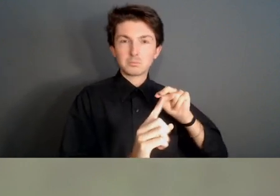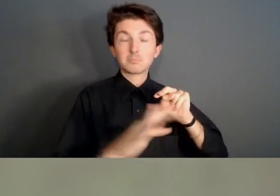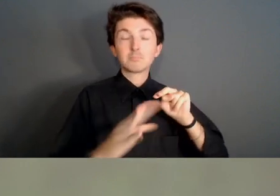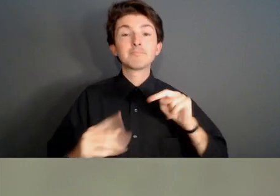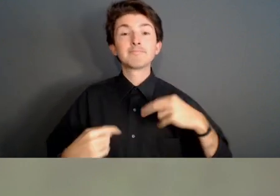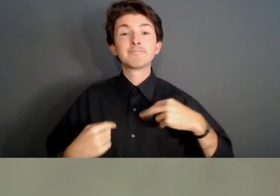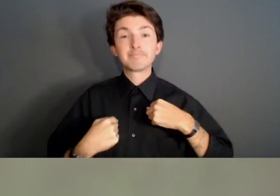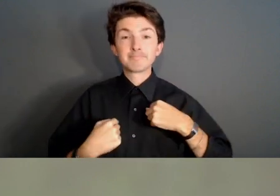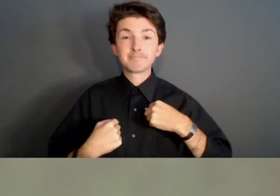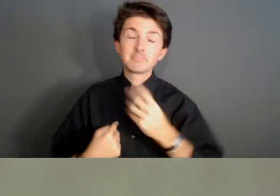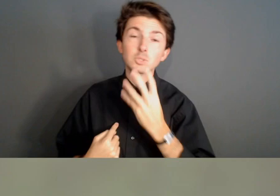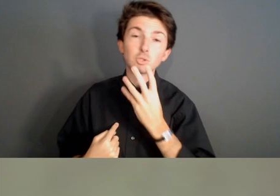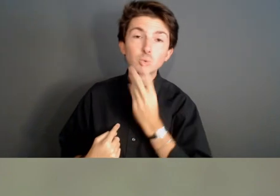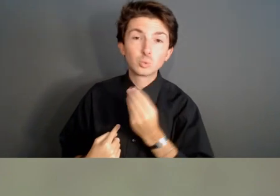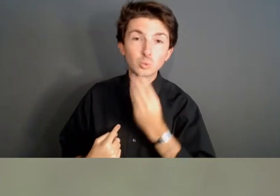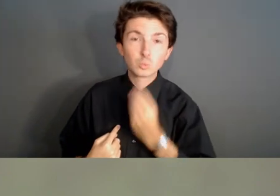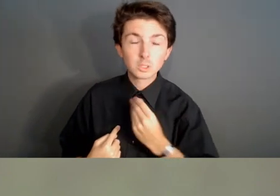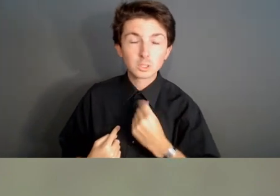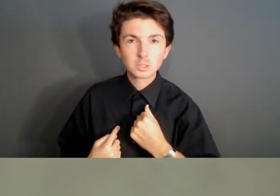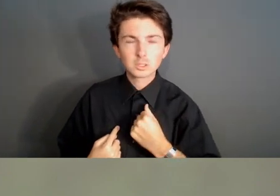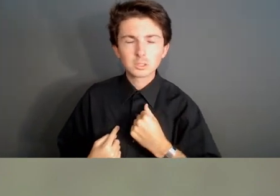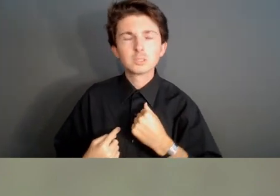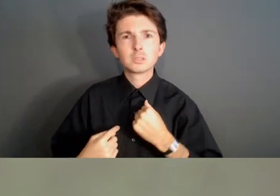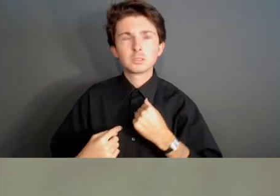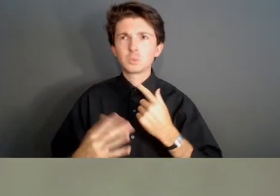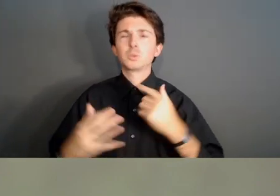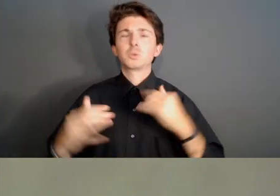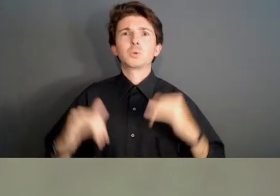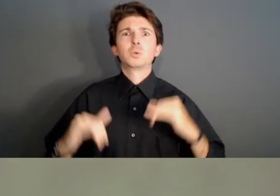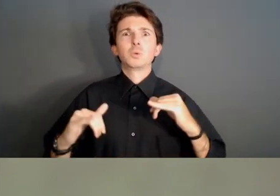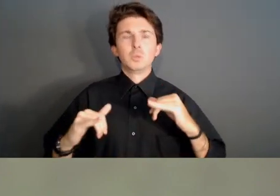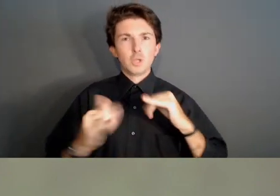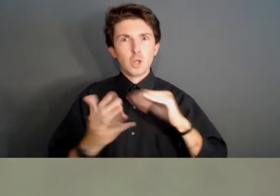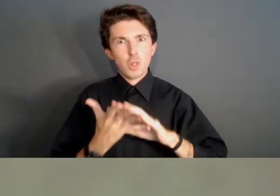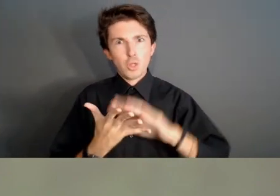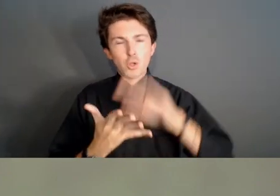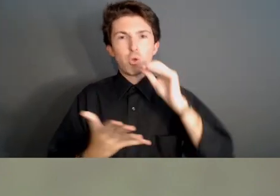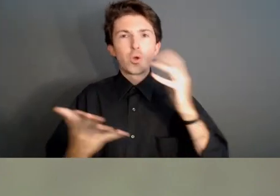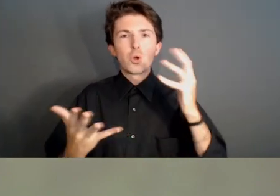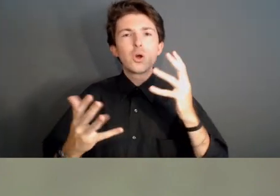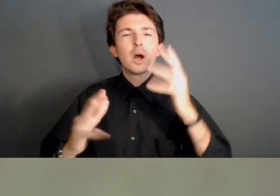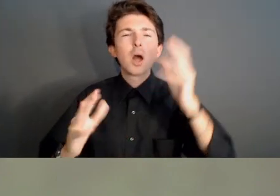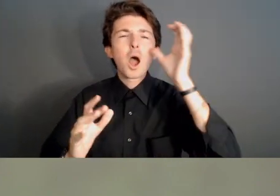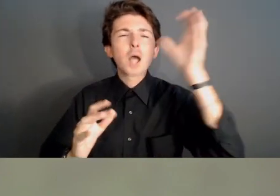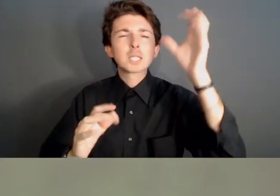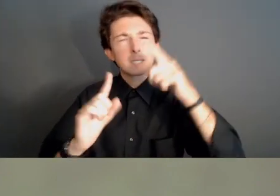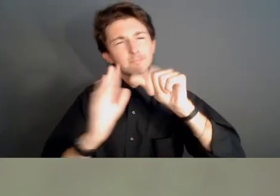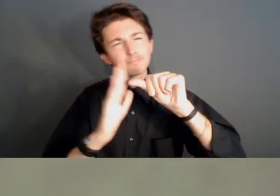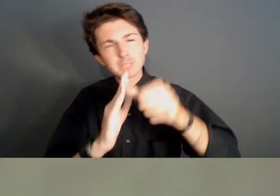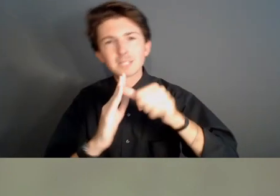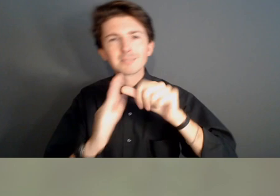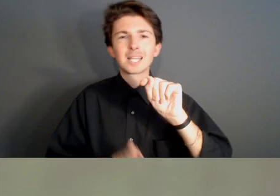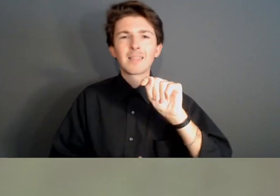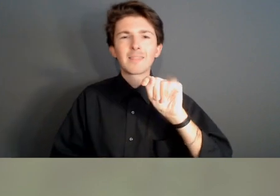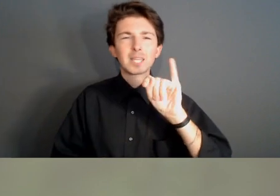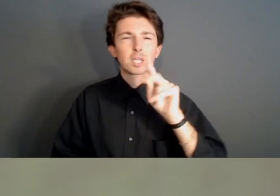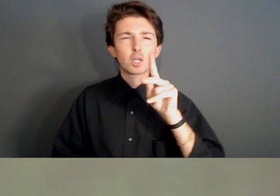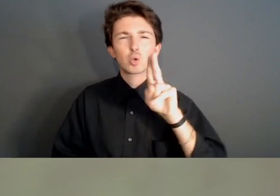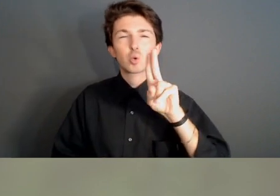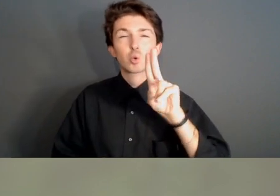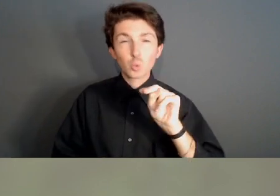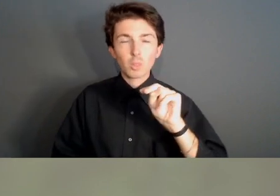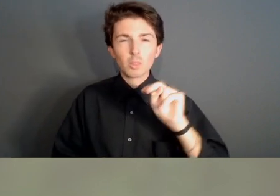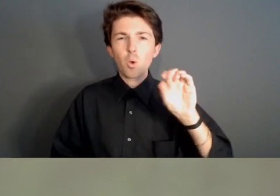Jew, is something you learn is something very important, a concept known as tikkun olam, which is known